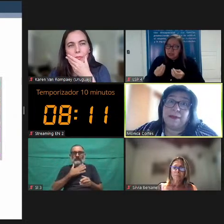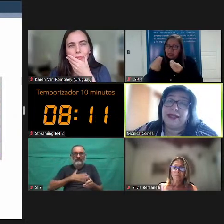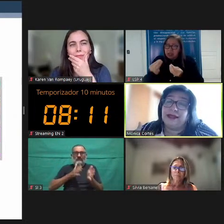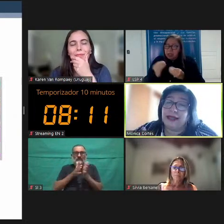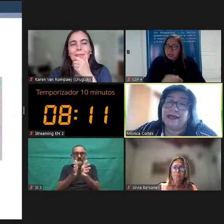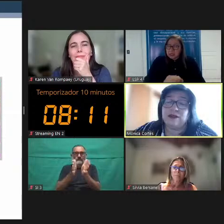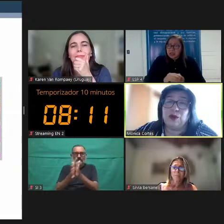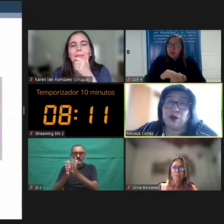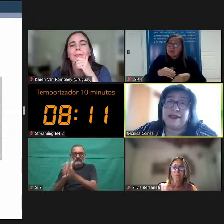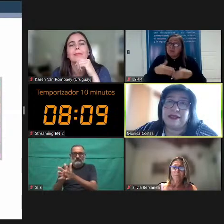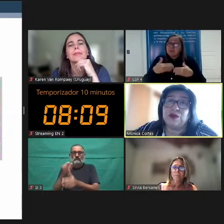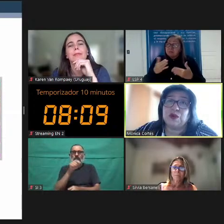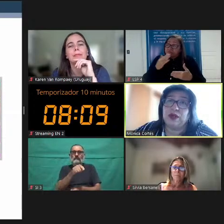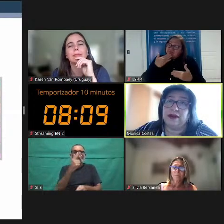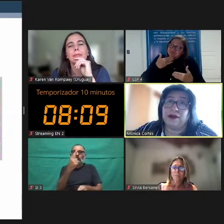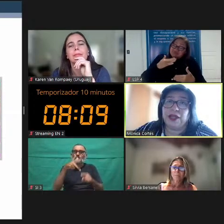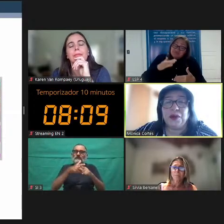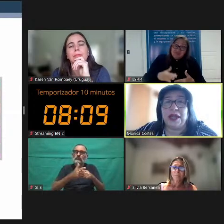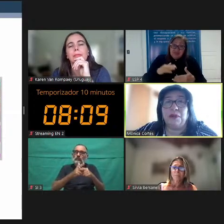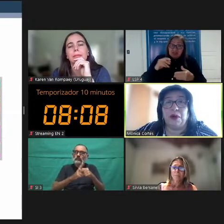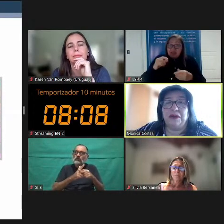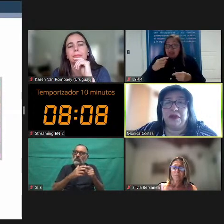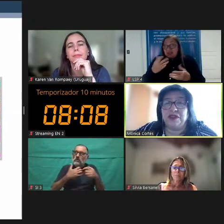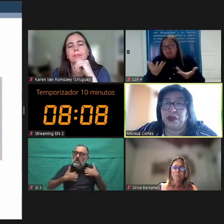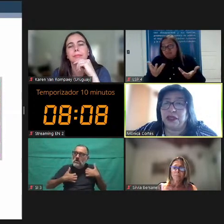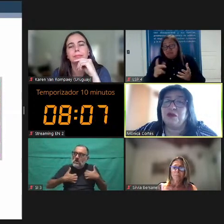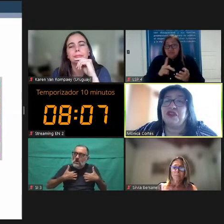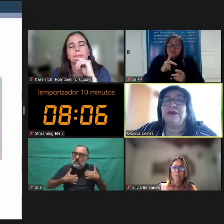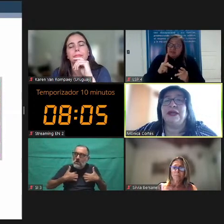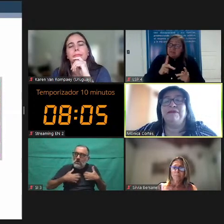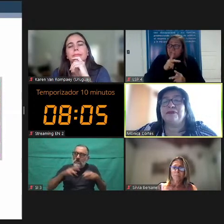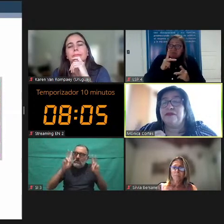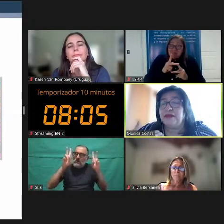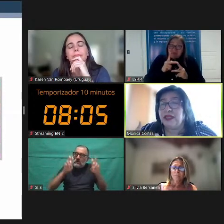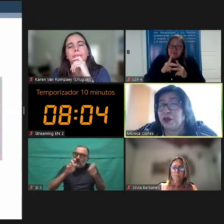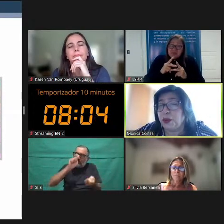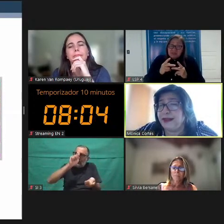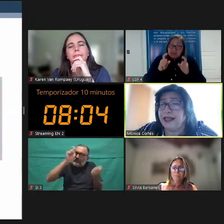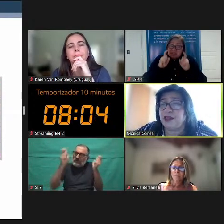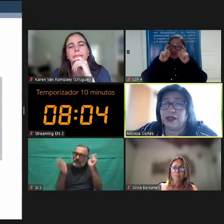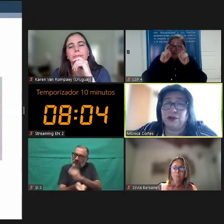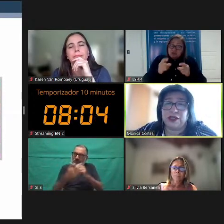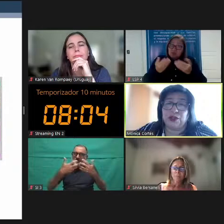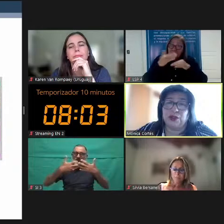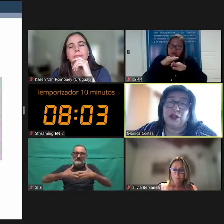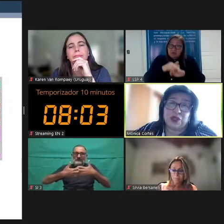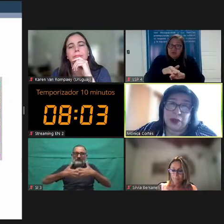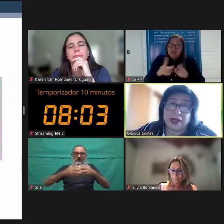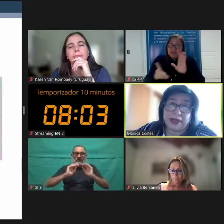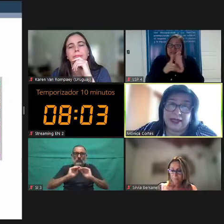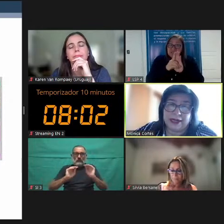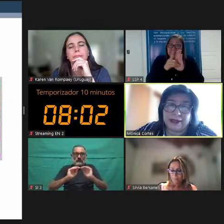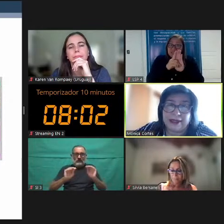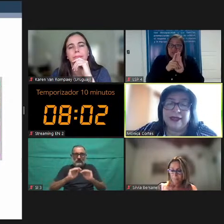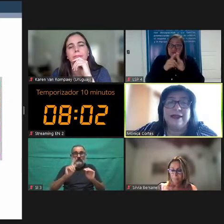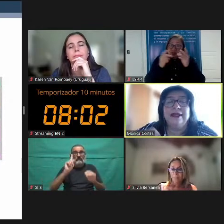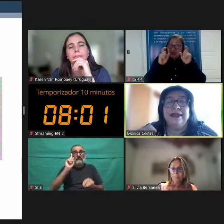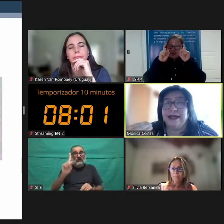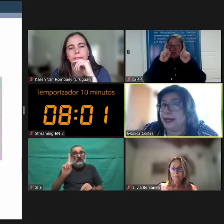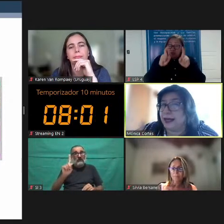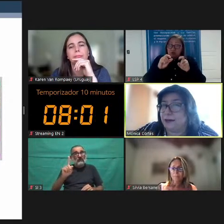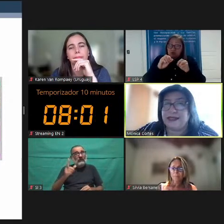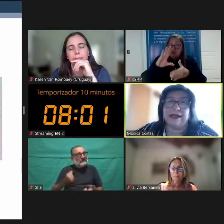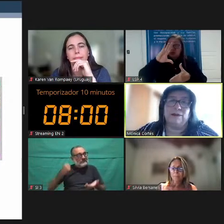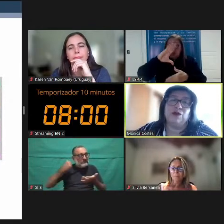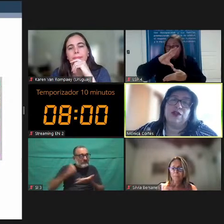is taking place because unfortunately in the study that we carried out with the original network for inclusive